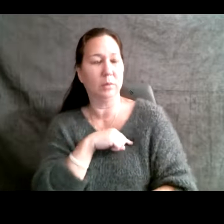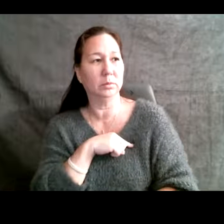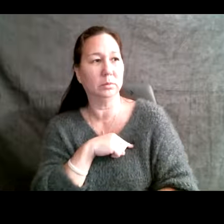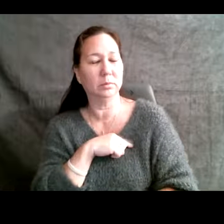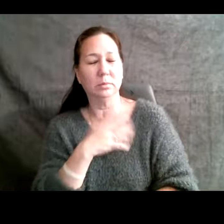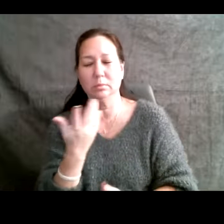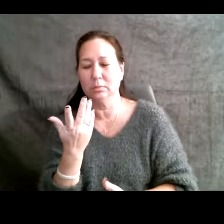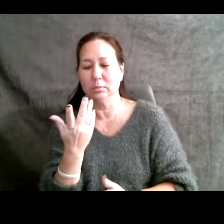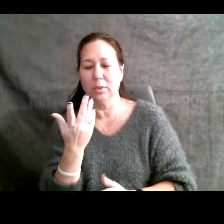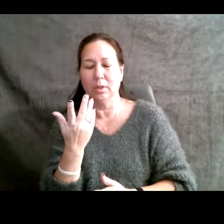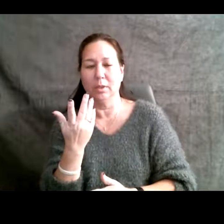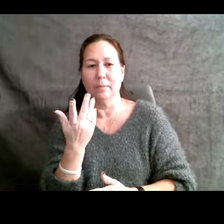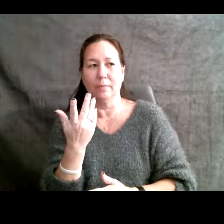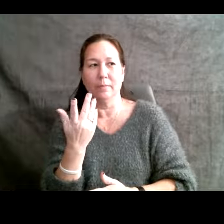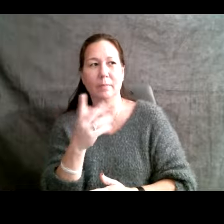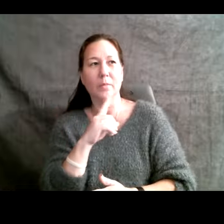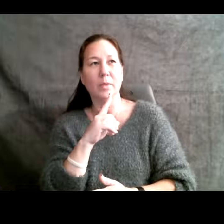our time, place, now. So